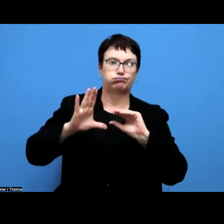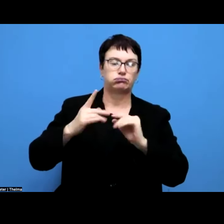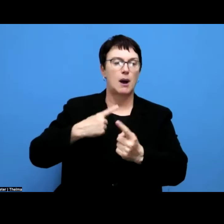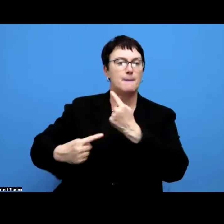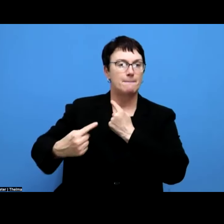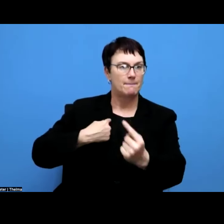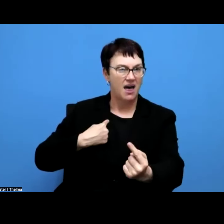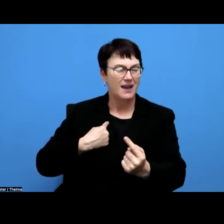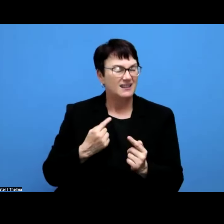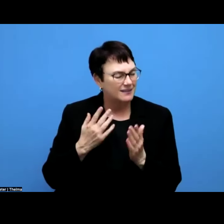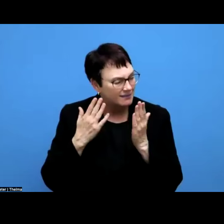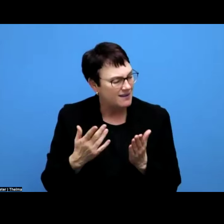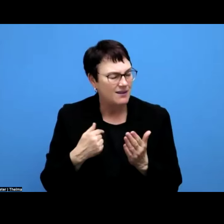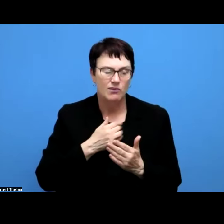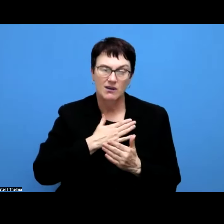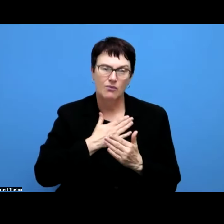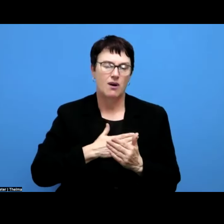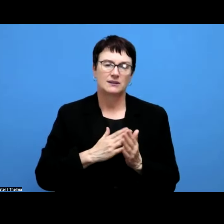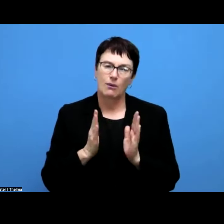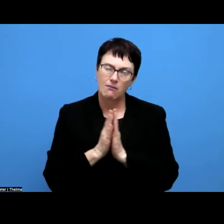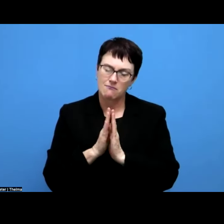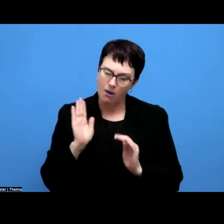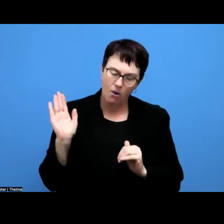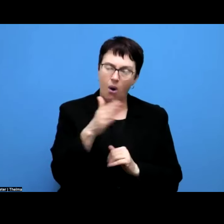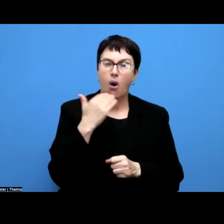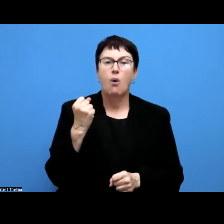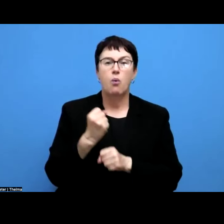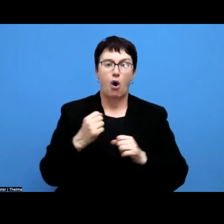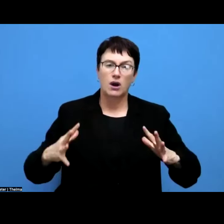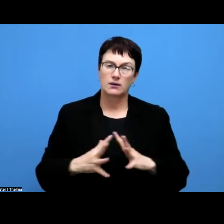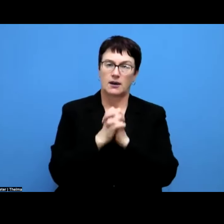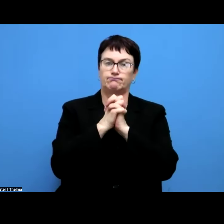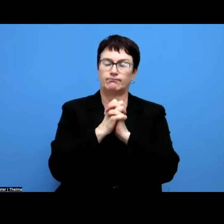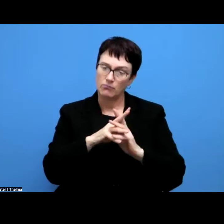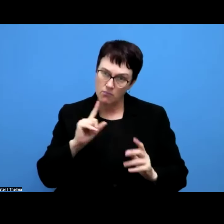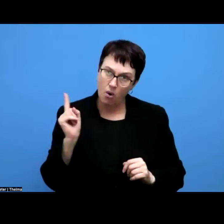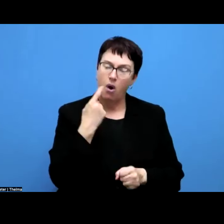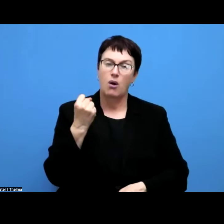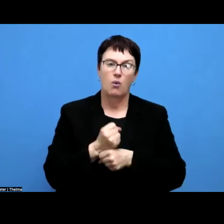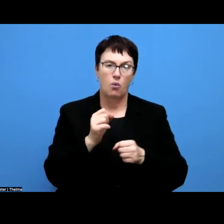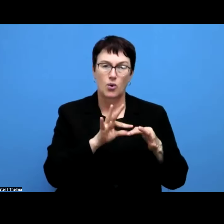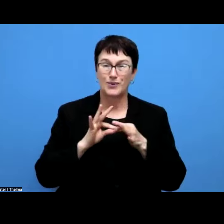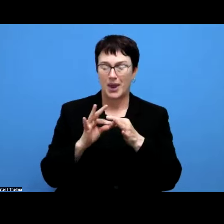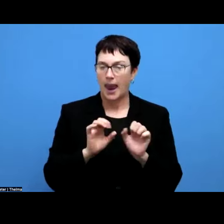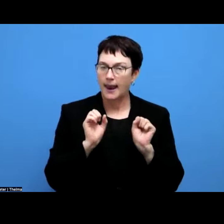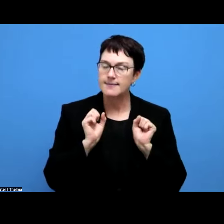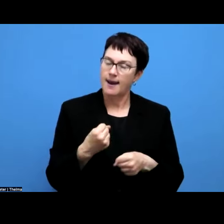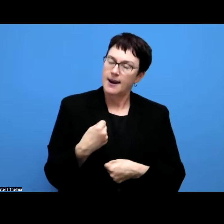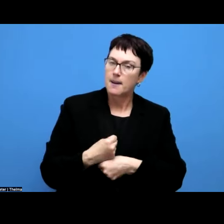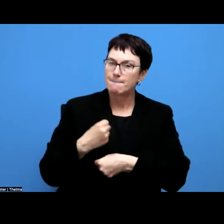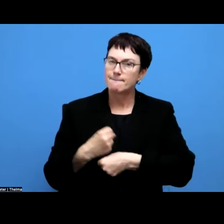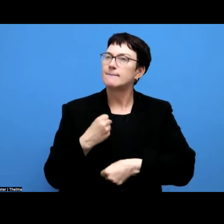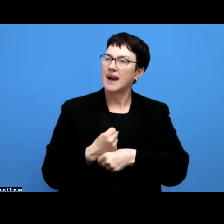now is unified and joint action to stimulate the investments and the reforms needed to build inclusive